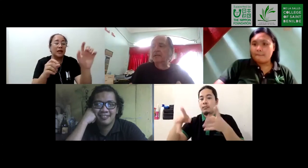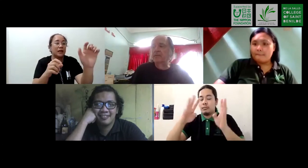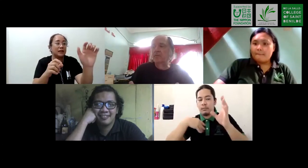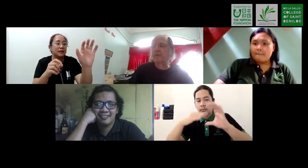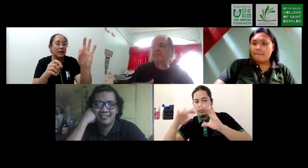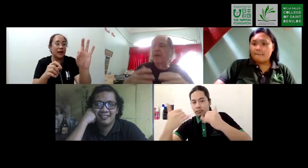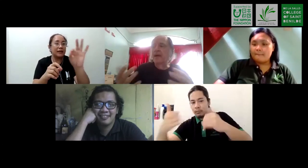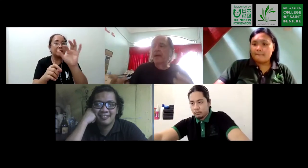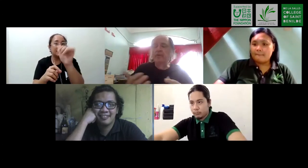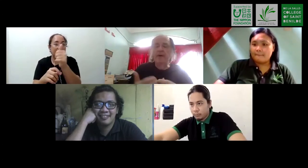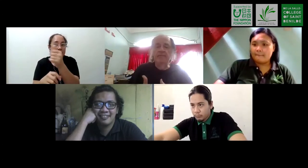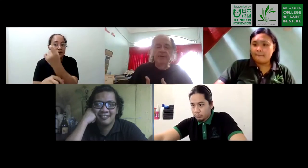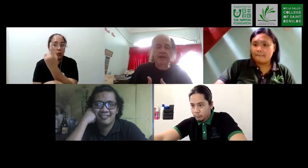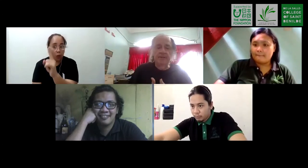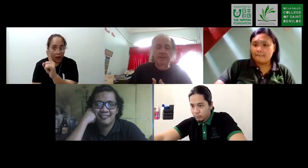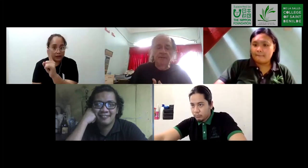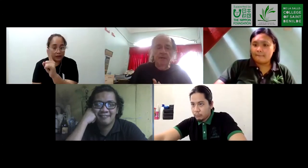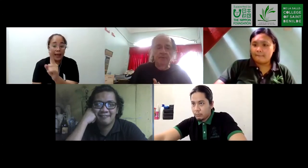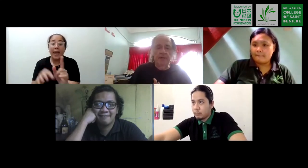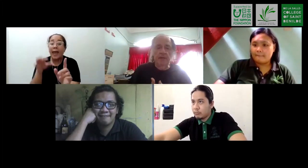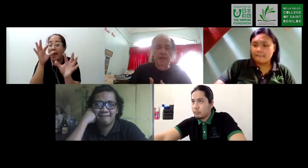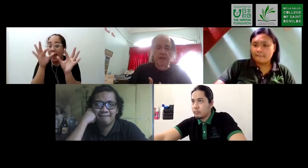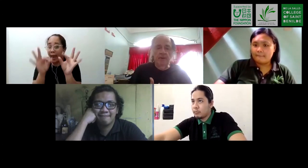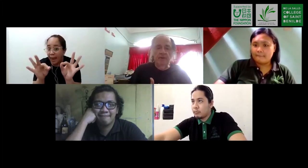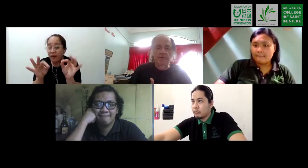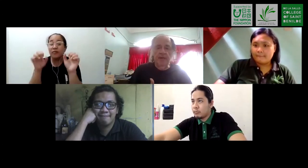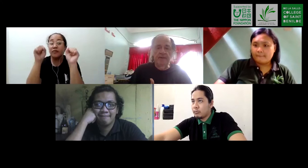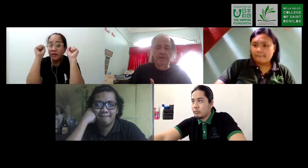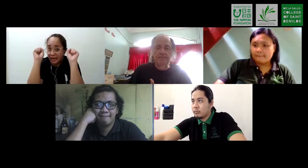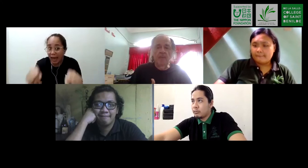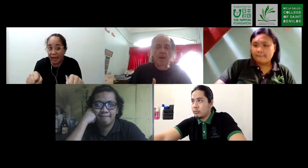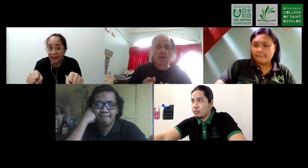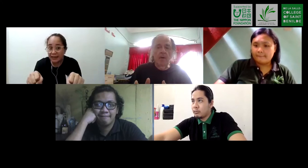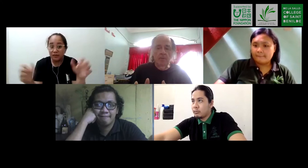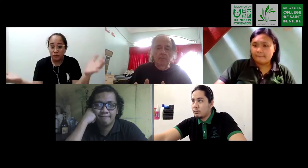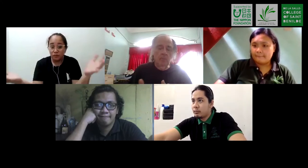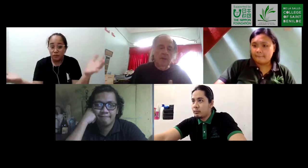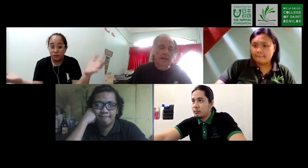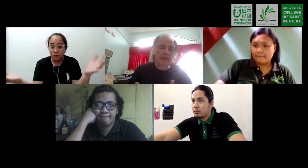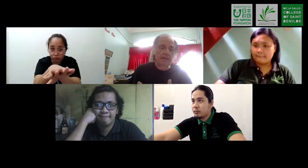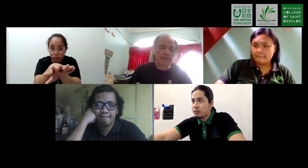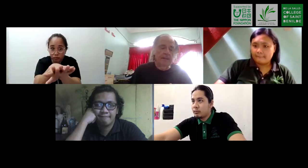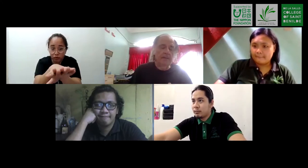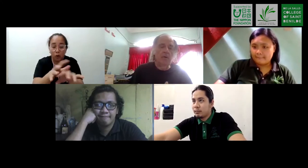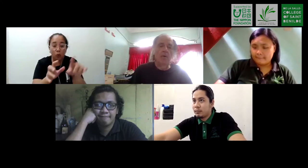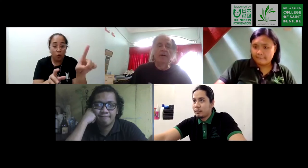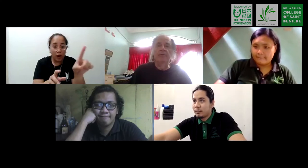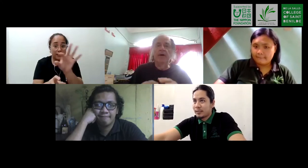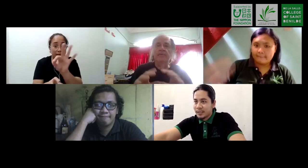lesson 1. If you have a chance to start putting those together, 1, 9, and 10, or if you have a